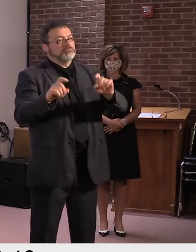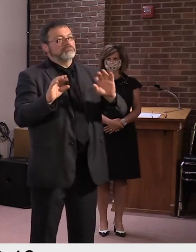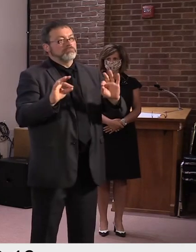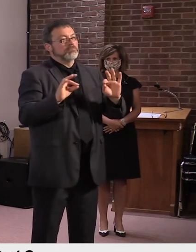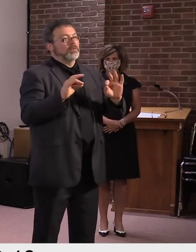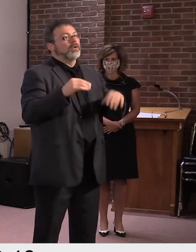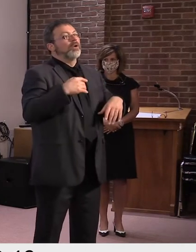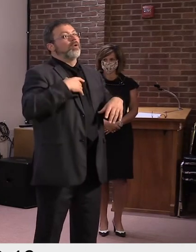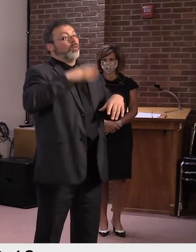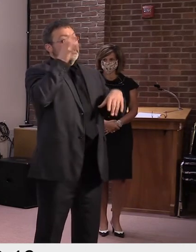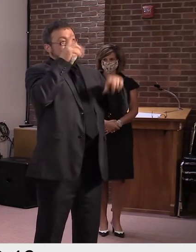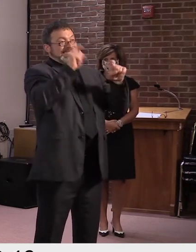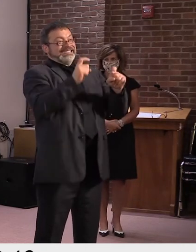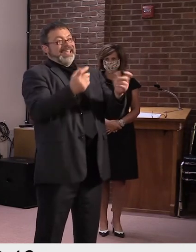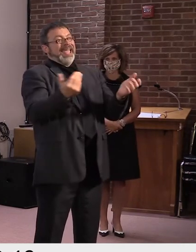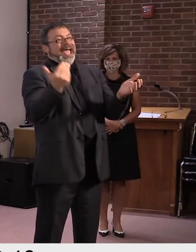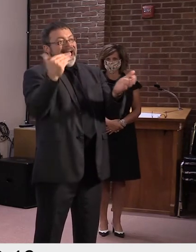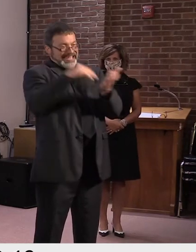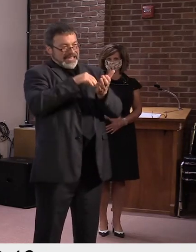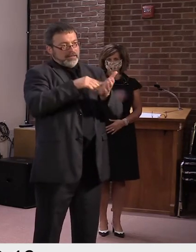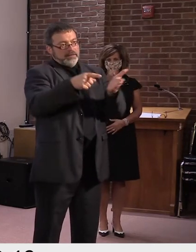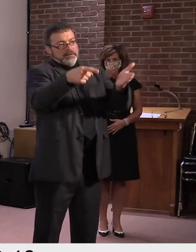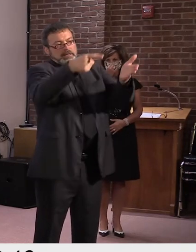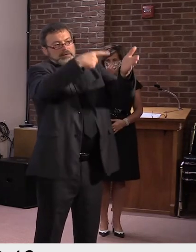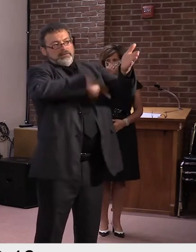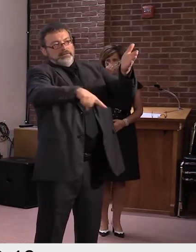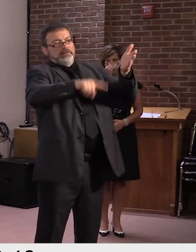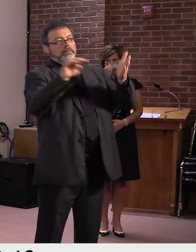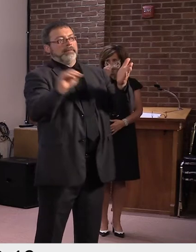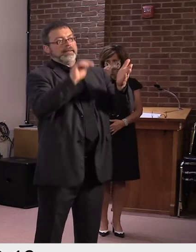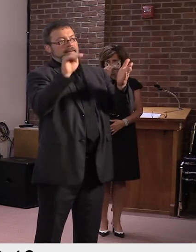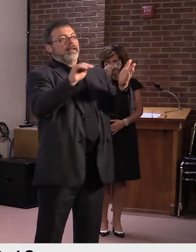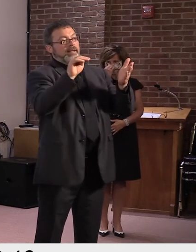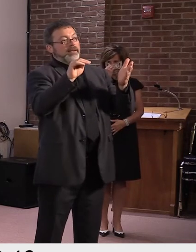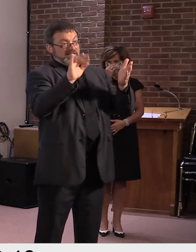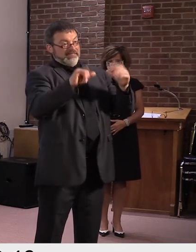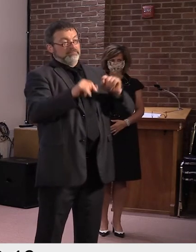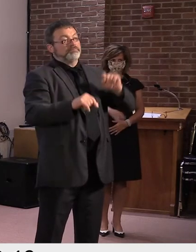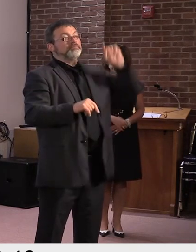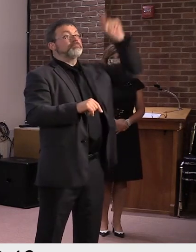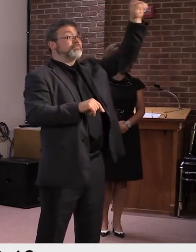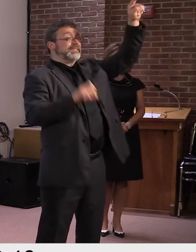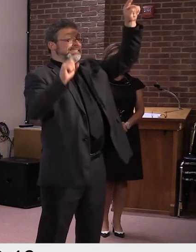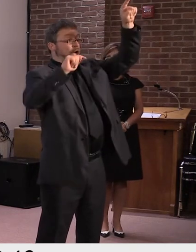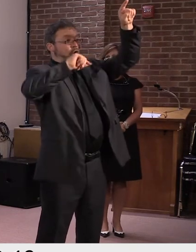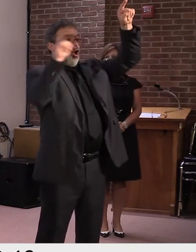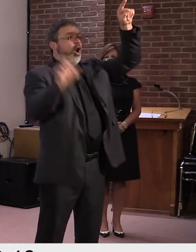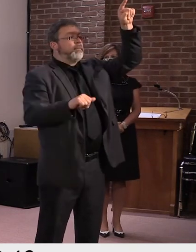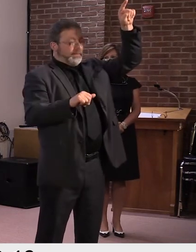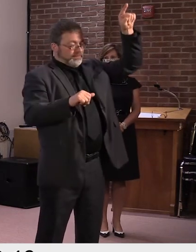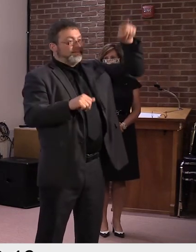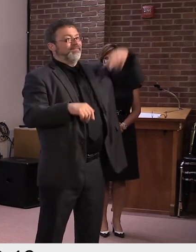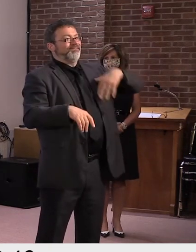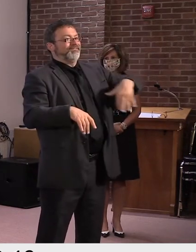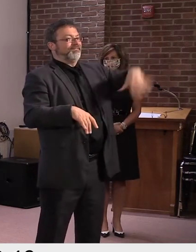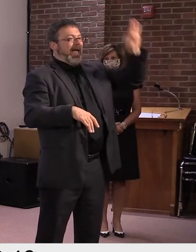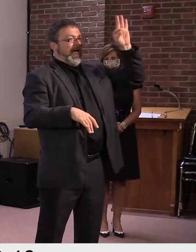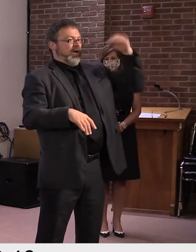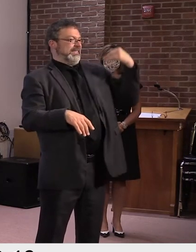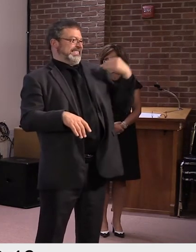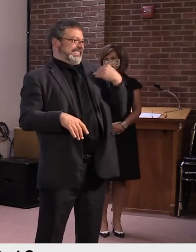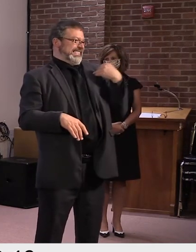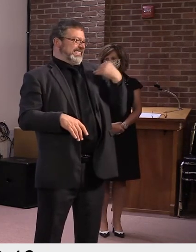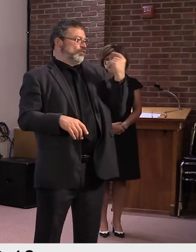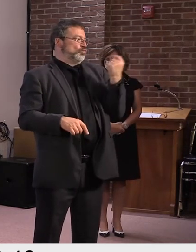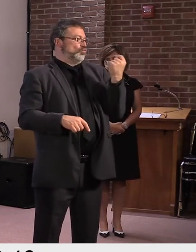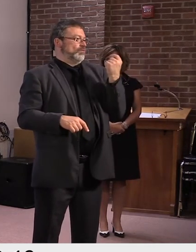The new positive case was detected at Northwest Correctional Facility on Tuesday, June 23rd. The inmate was brought